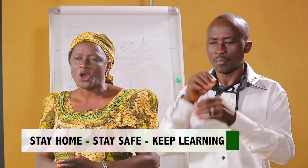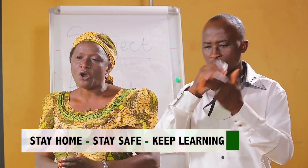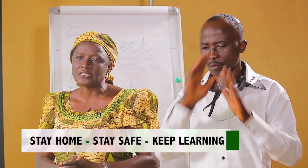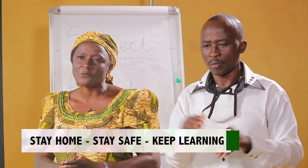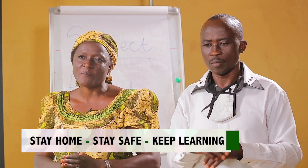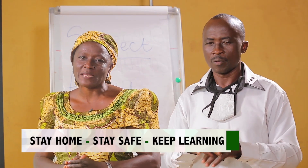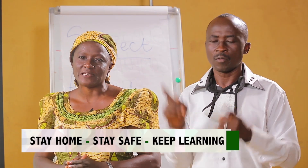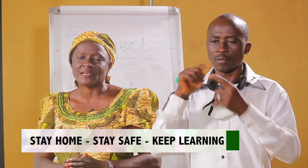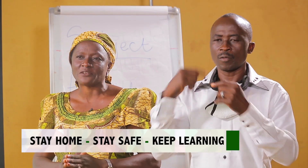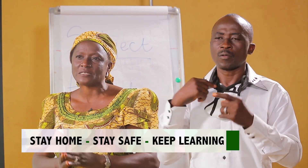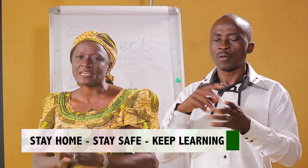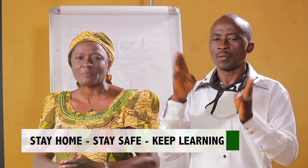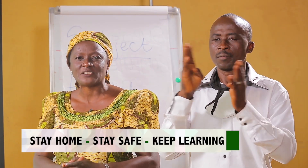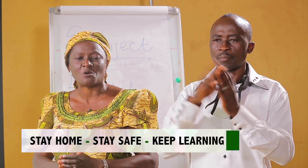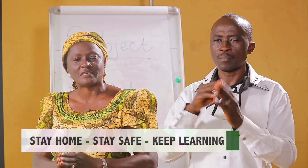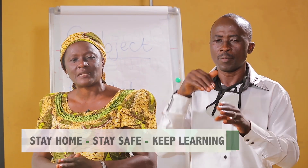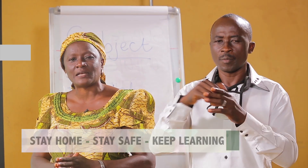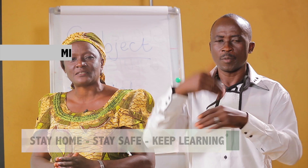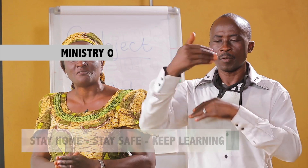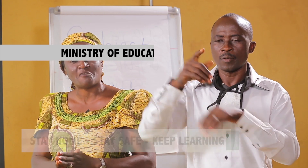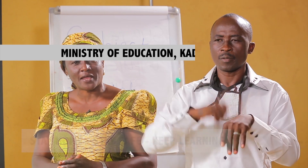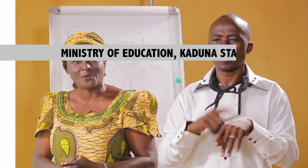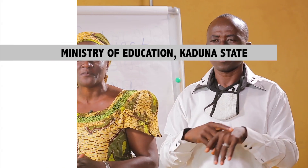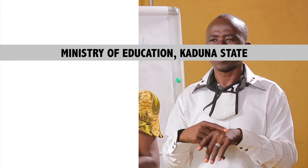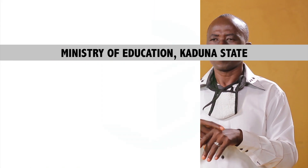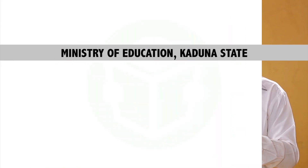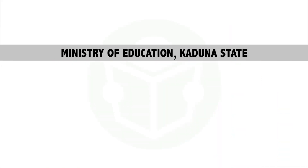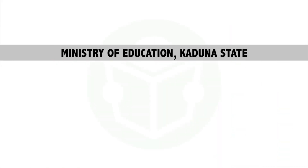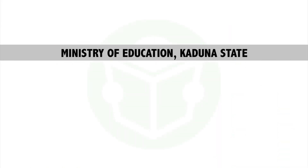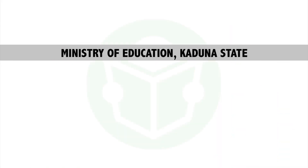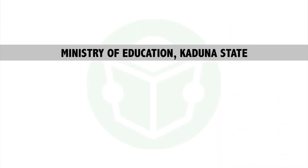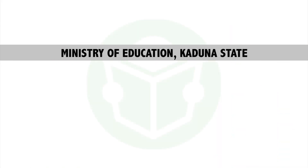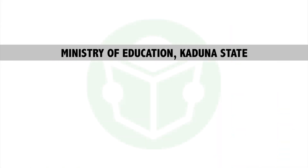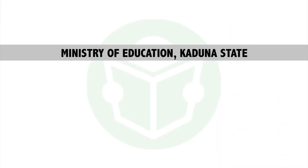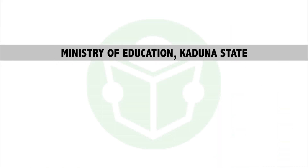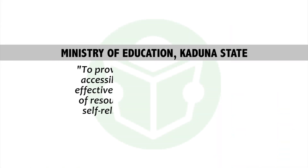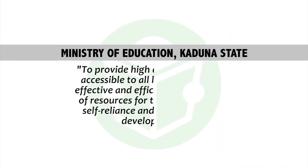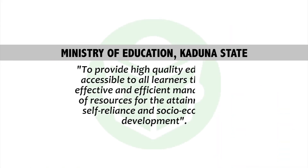learning. Until we meet in another segment of this class, for now, it's goodbye.